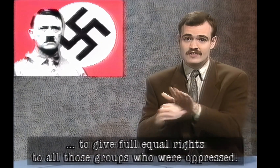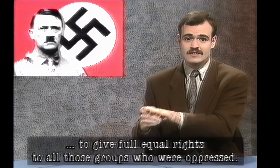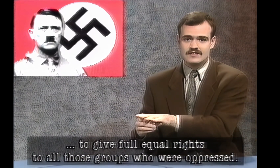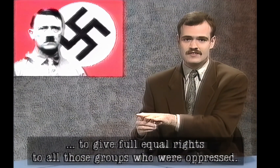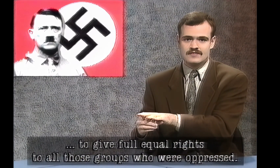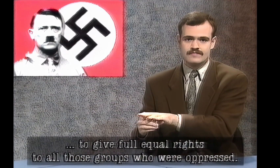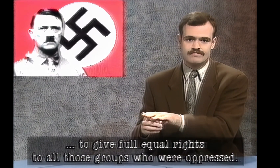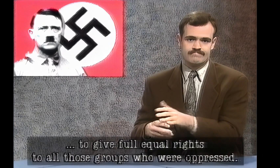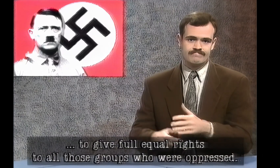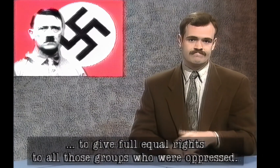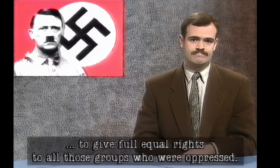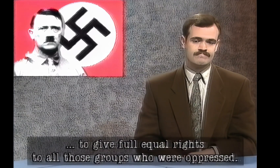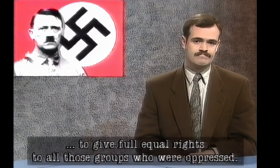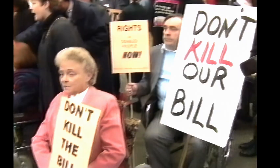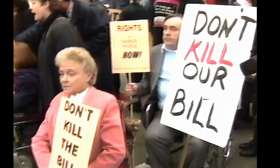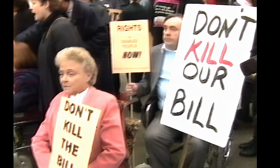were repressed.